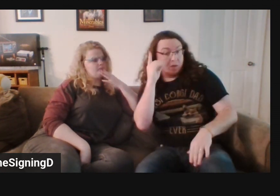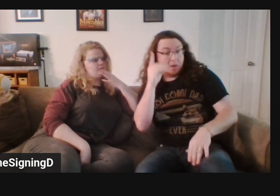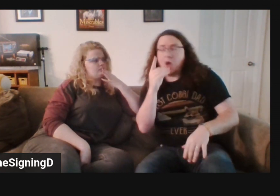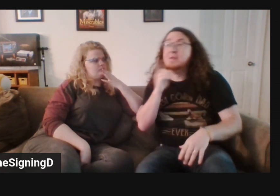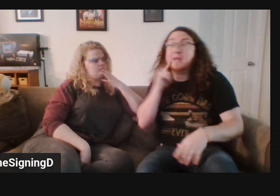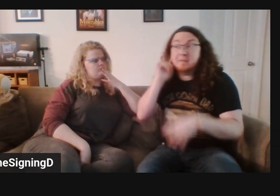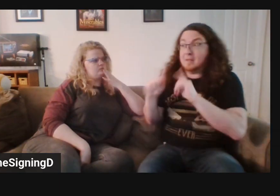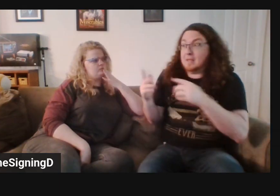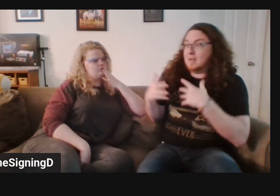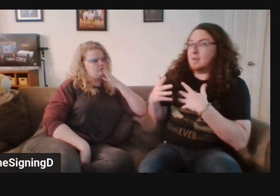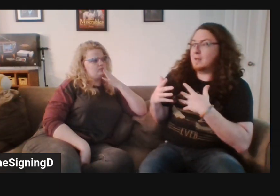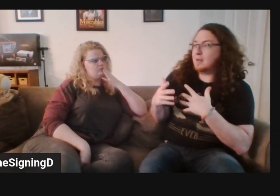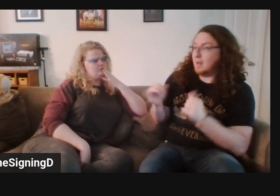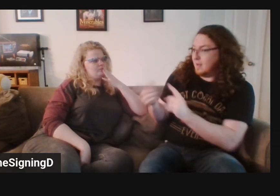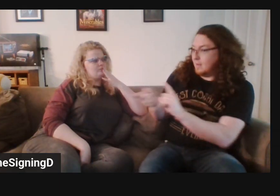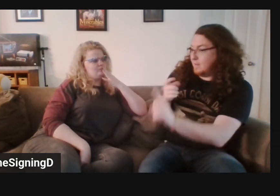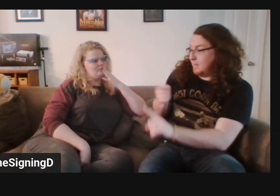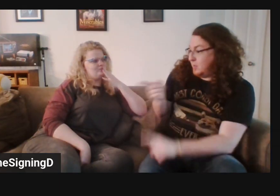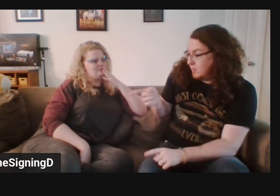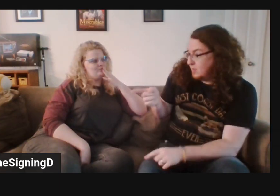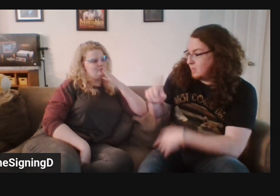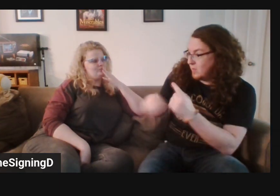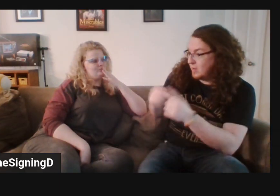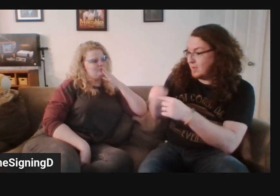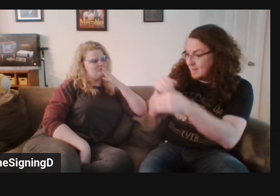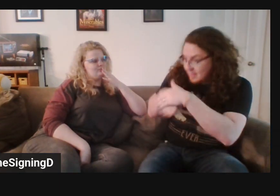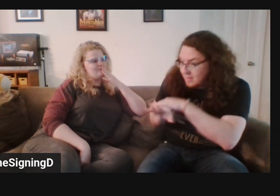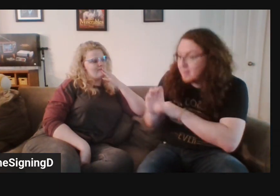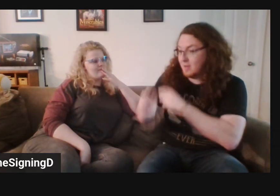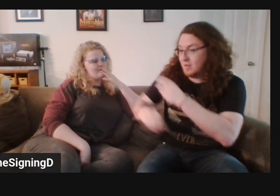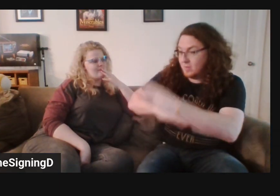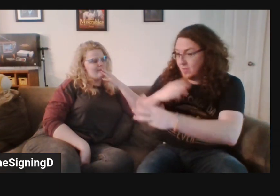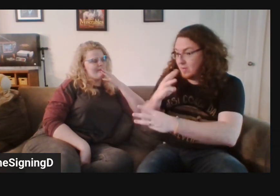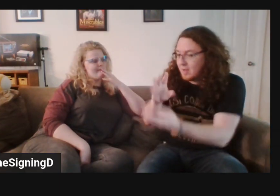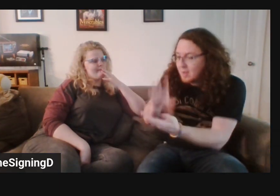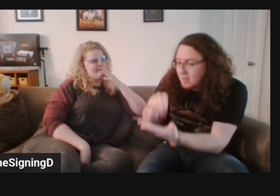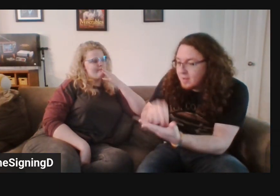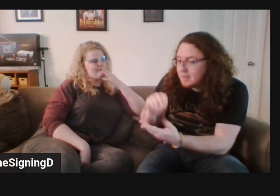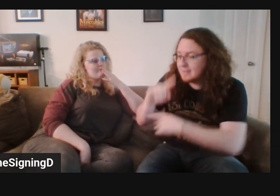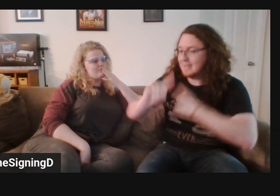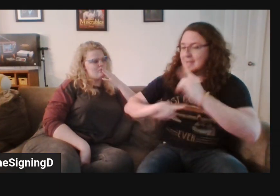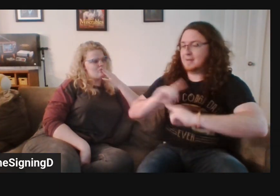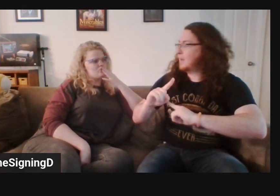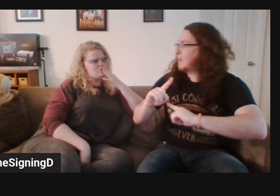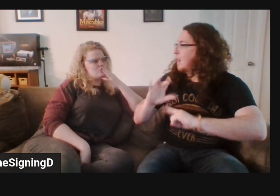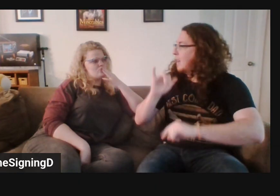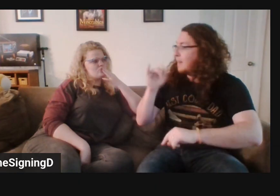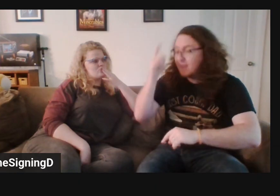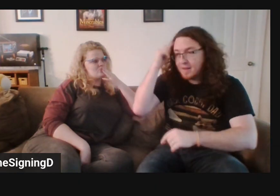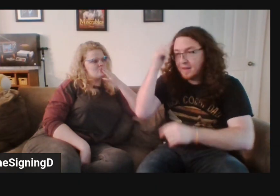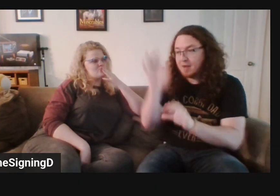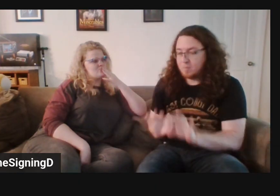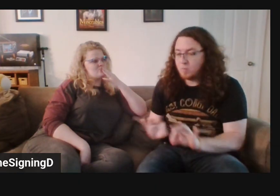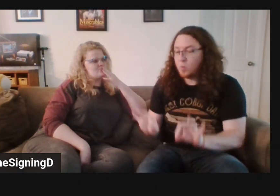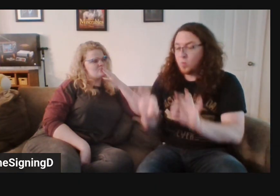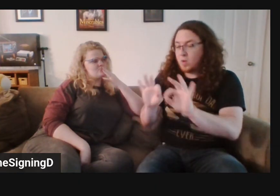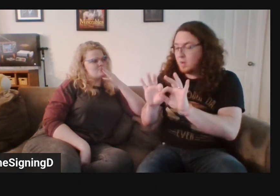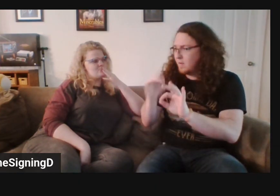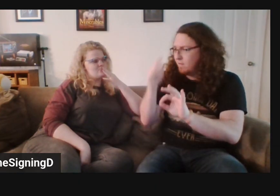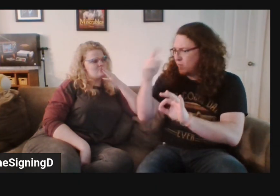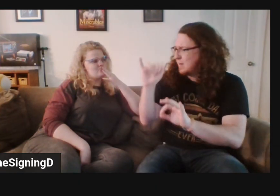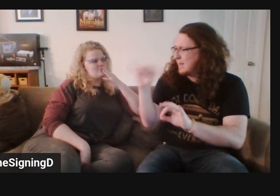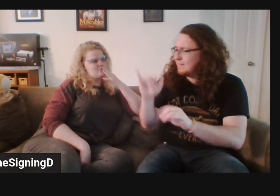are scary. That came from you when you're entering this world and learning sign. And I think it's important this is more